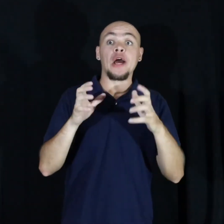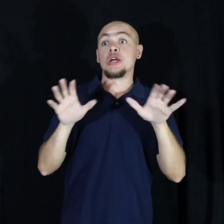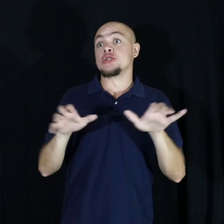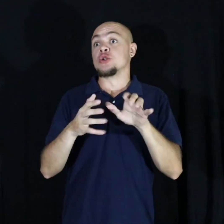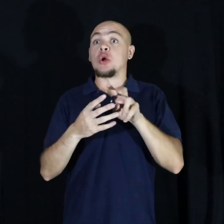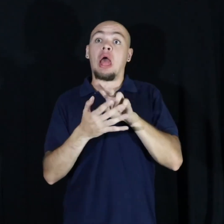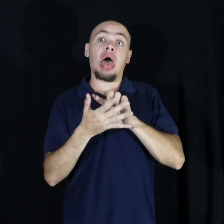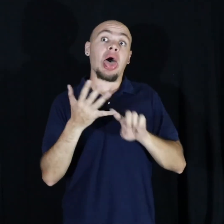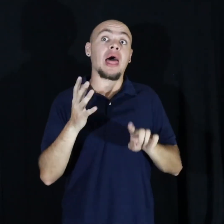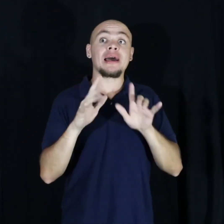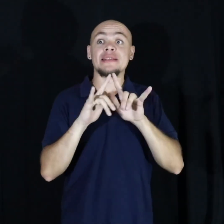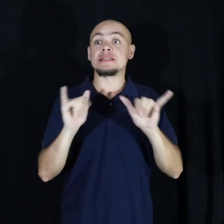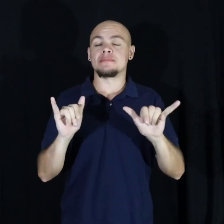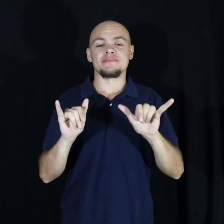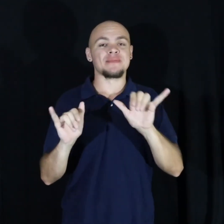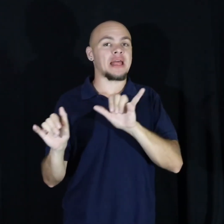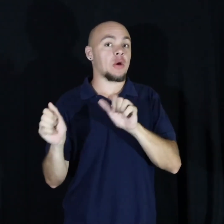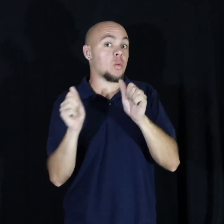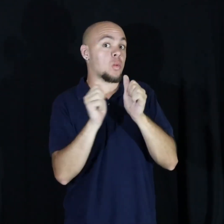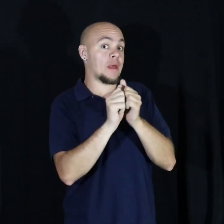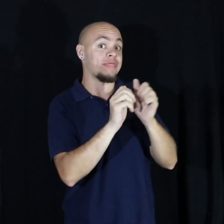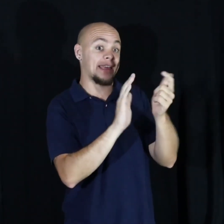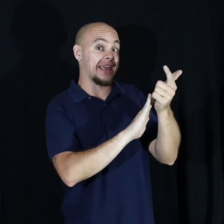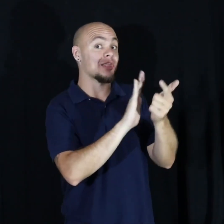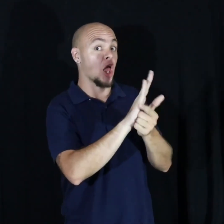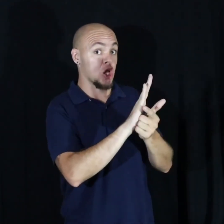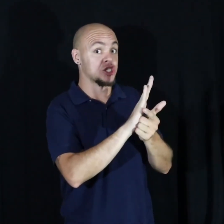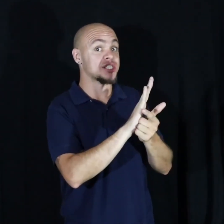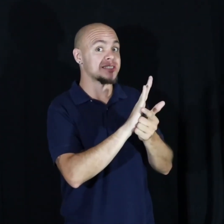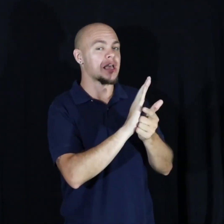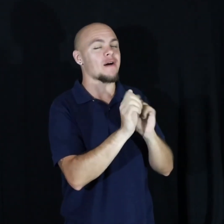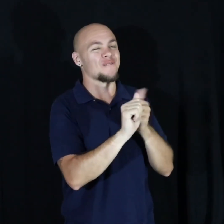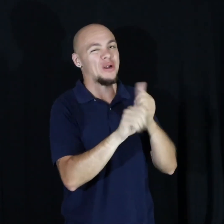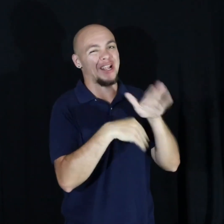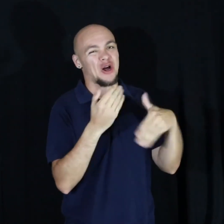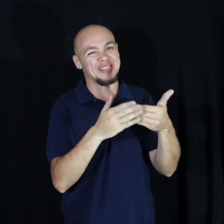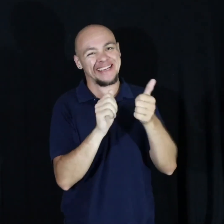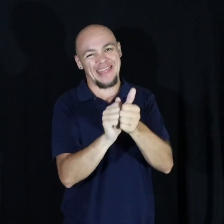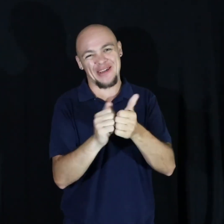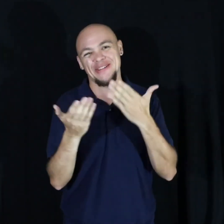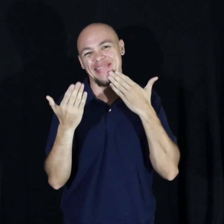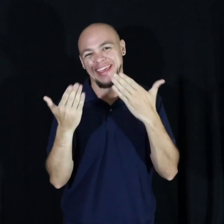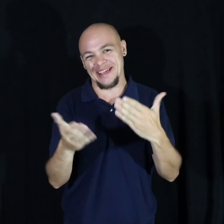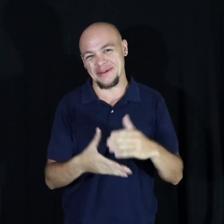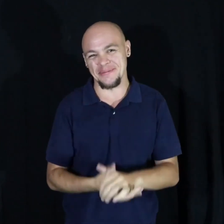do as you would with your in-laws and just avoid it altogether. Thank you.